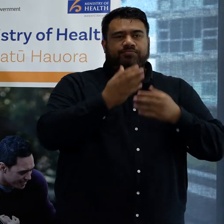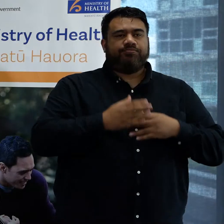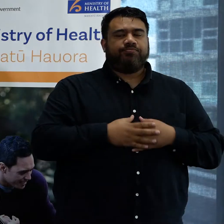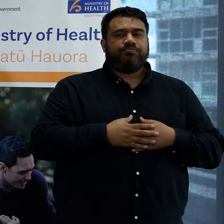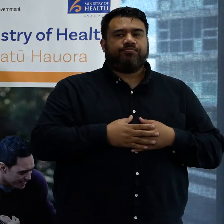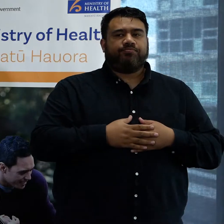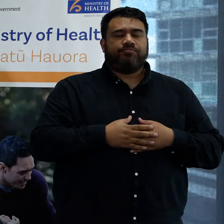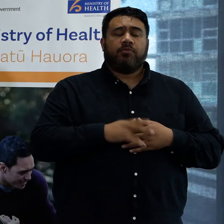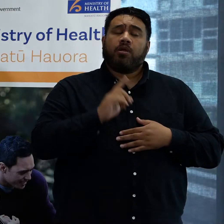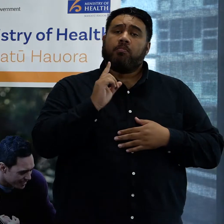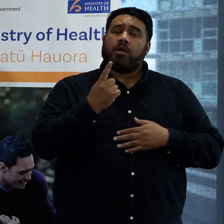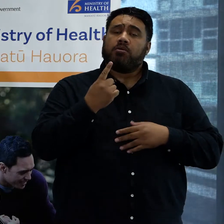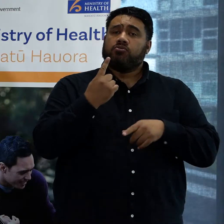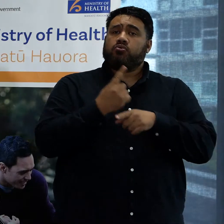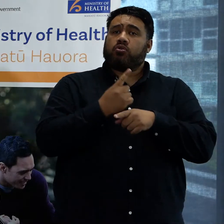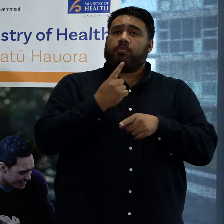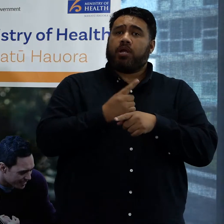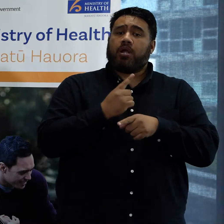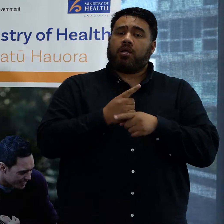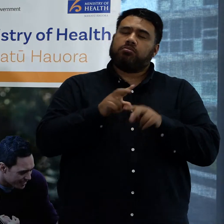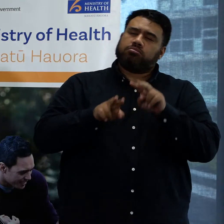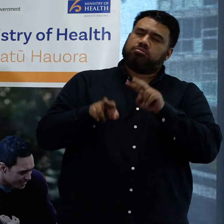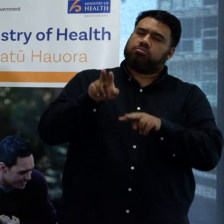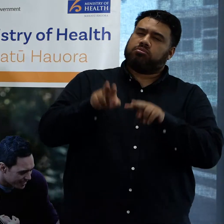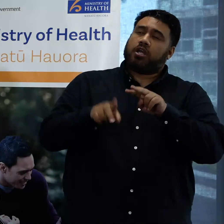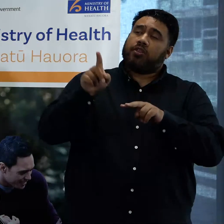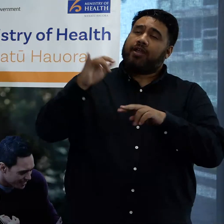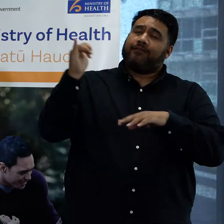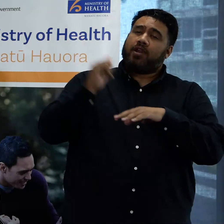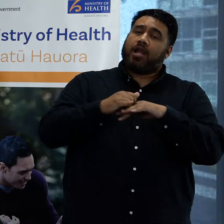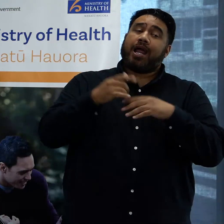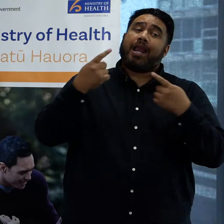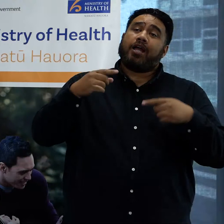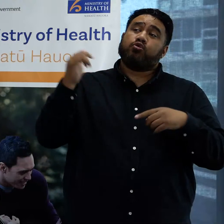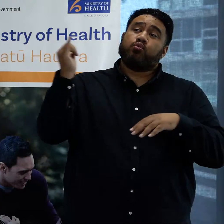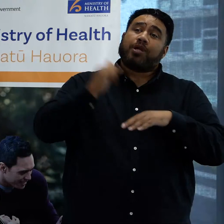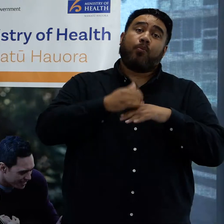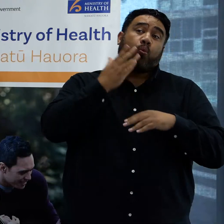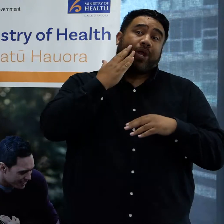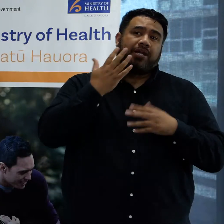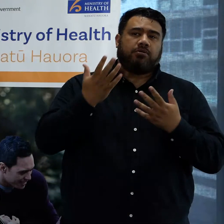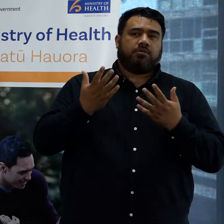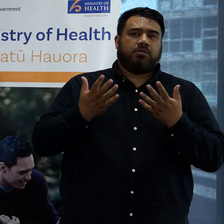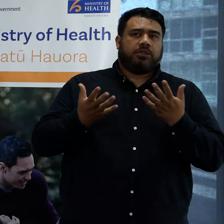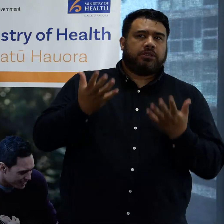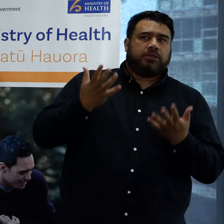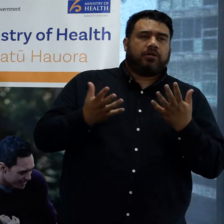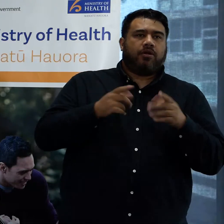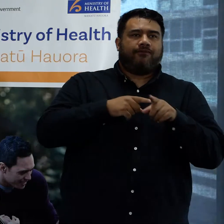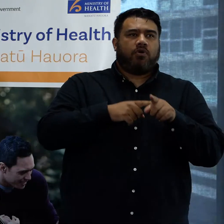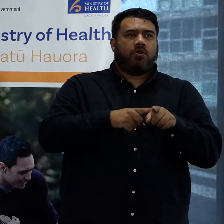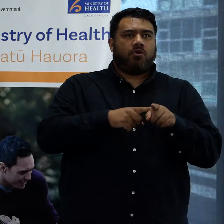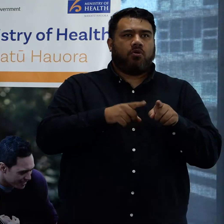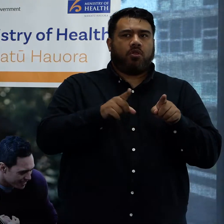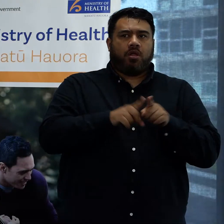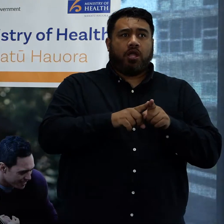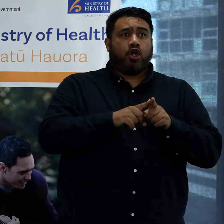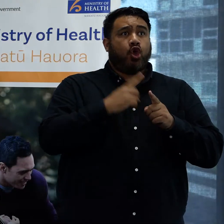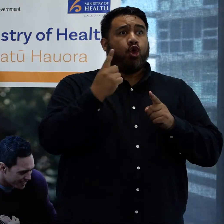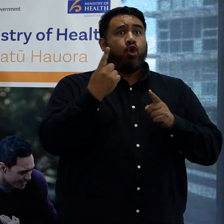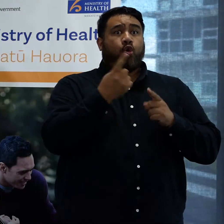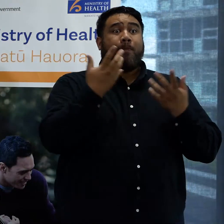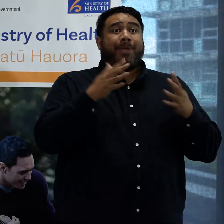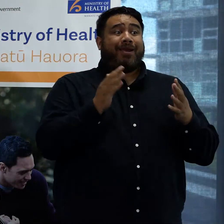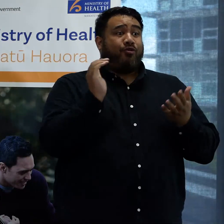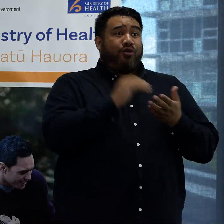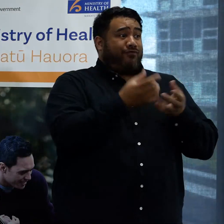will be a determinant of when that flight arrives will be whether we need to keep the current group that is in that facility,